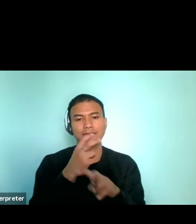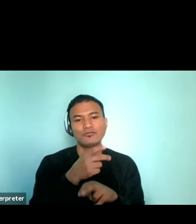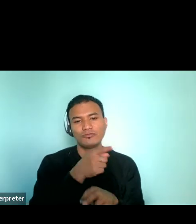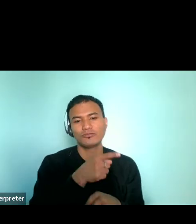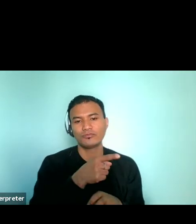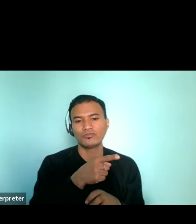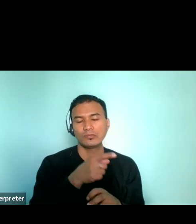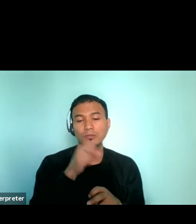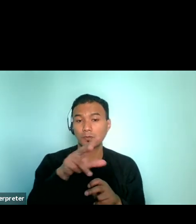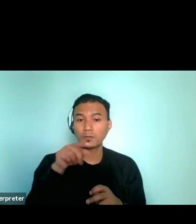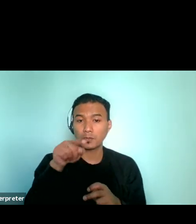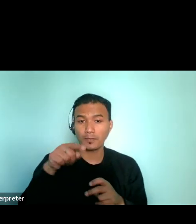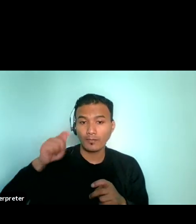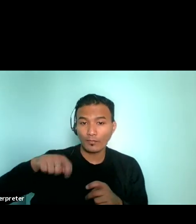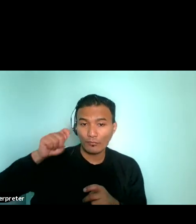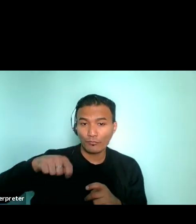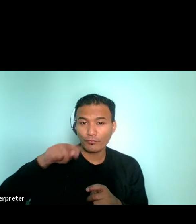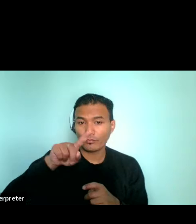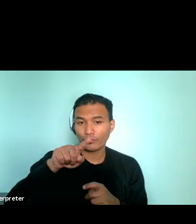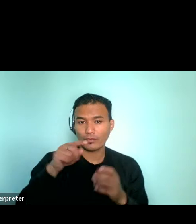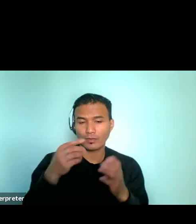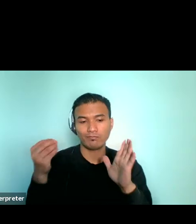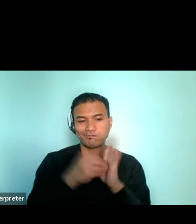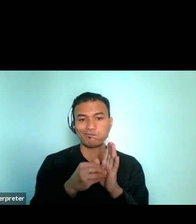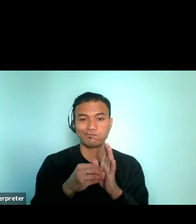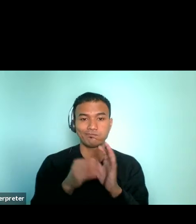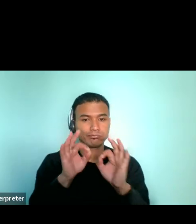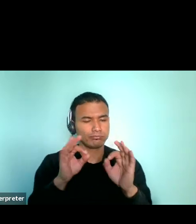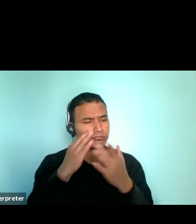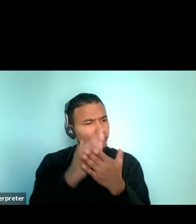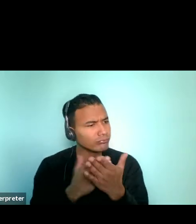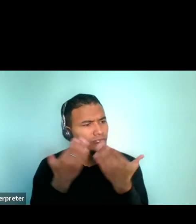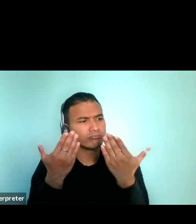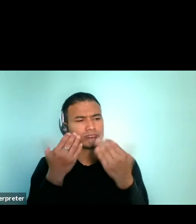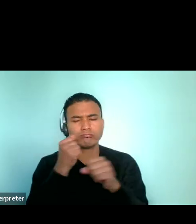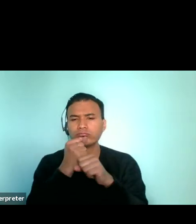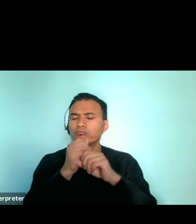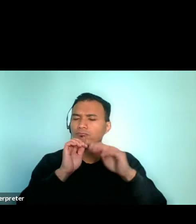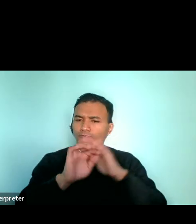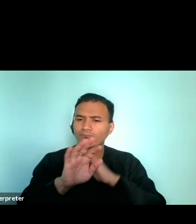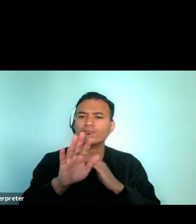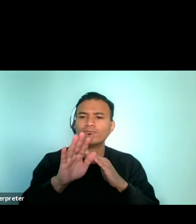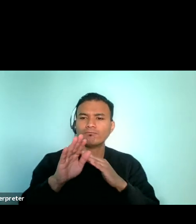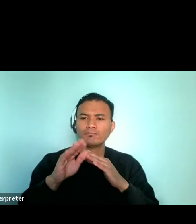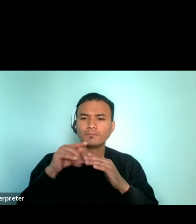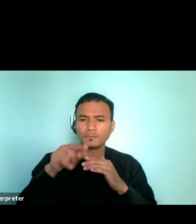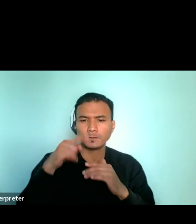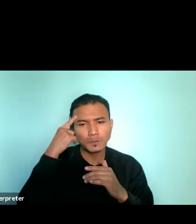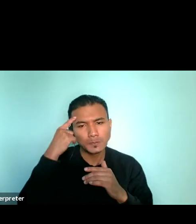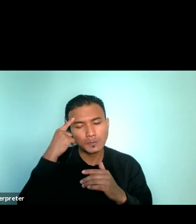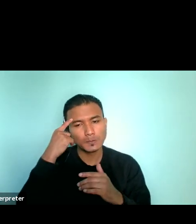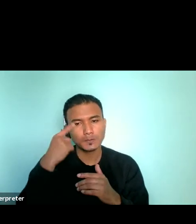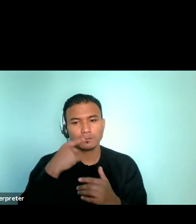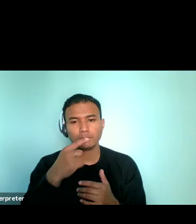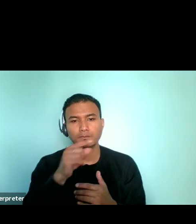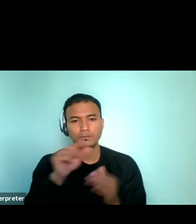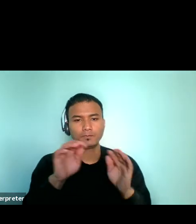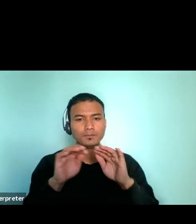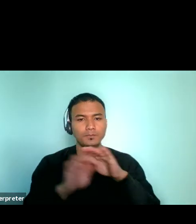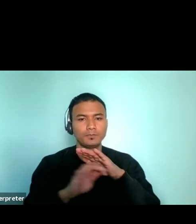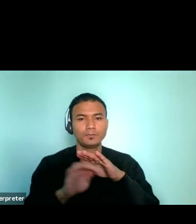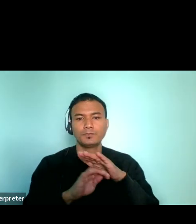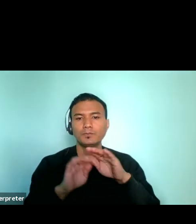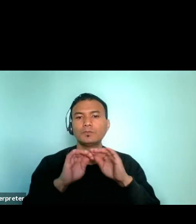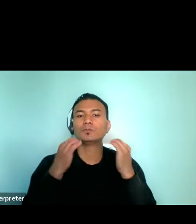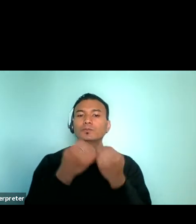no sub law to elaborate further how to implement such concept of the community rights.